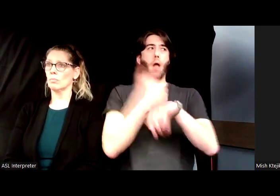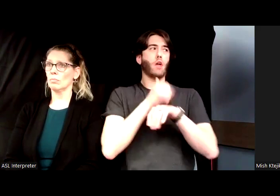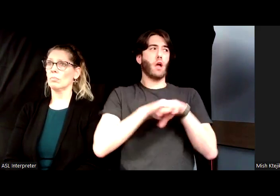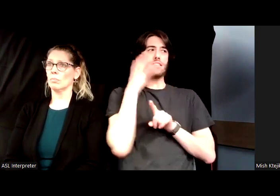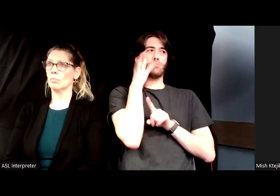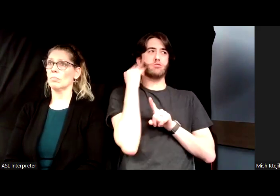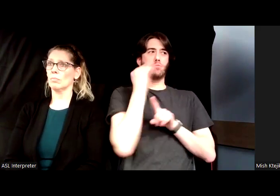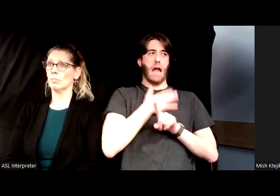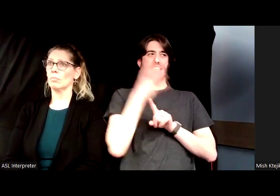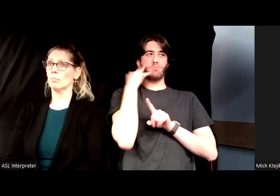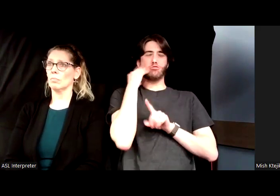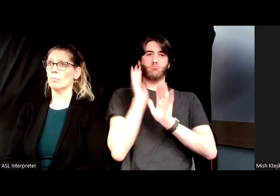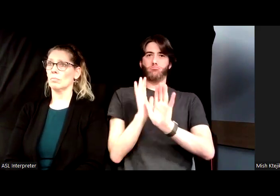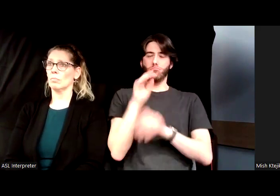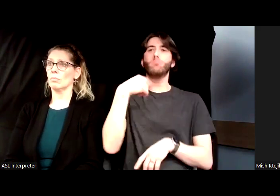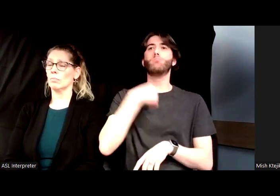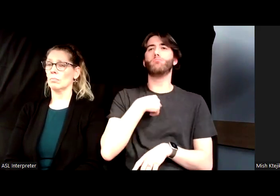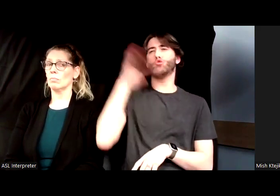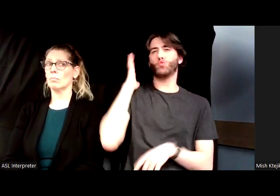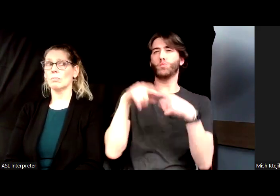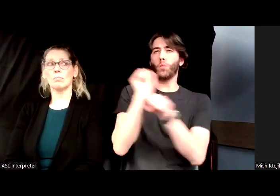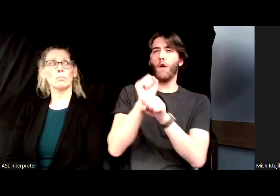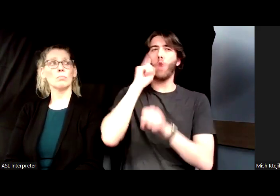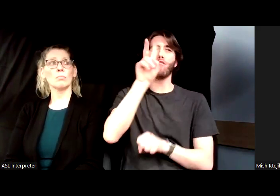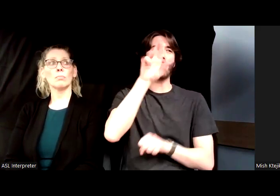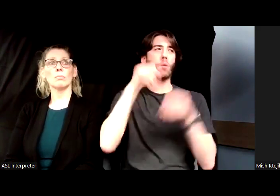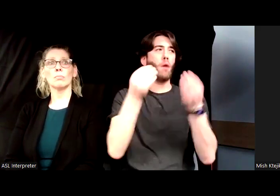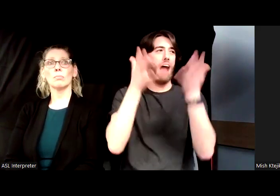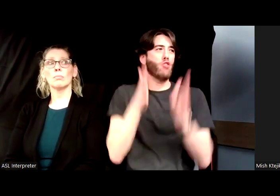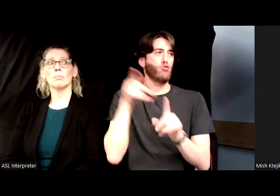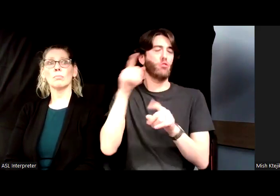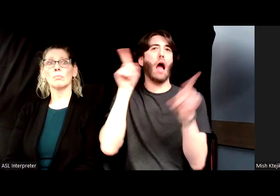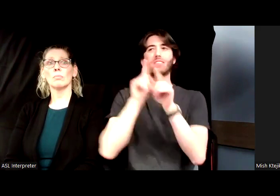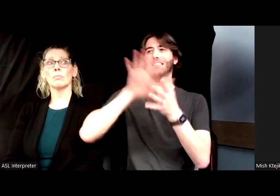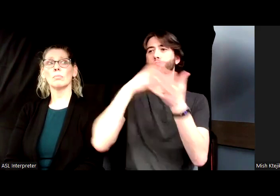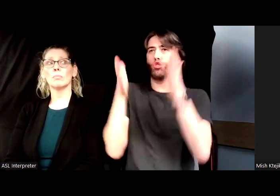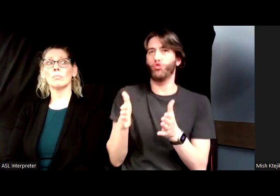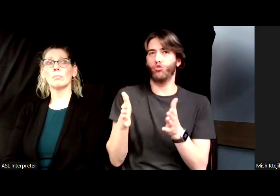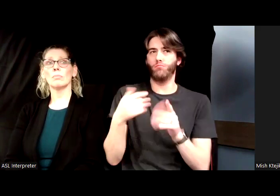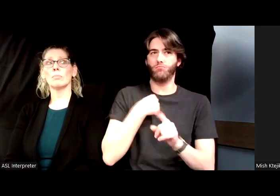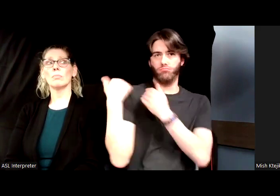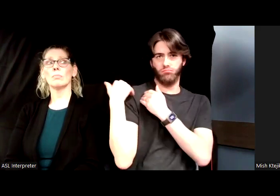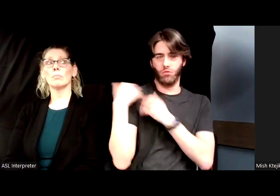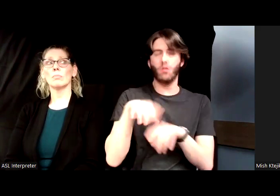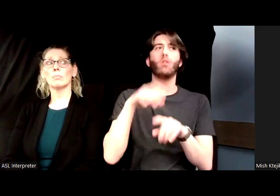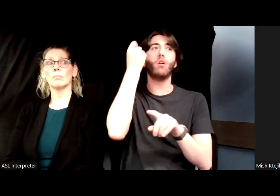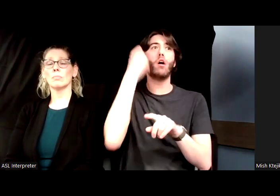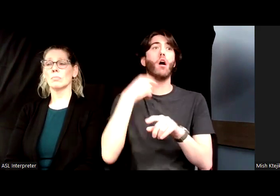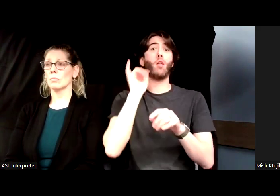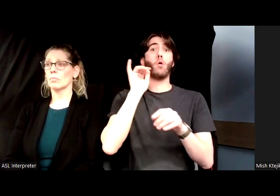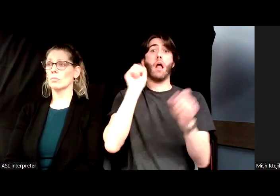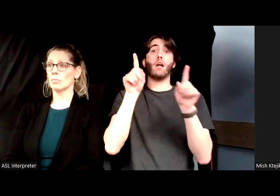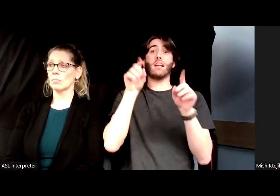I just wanted to add on, based on my own experience, as an example, I used to work for a PRS provider and I was a